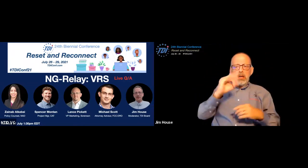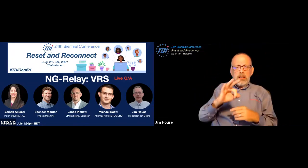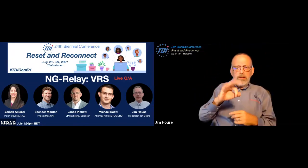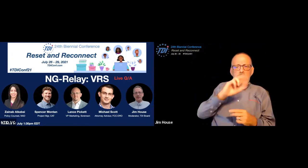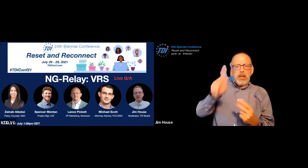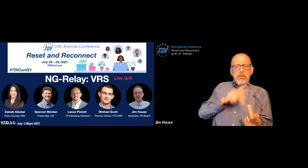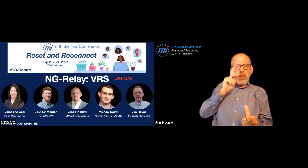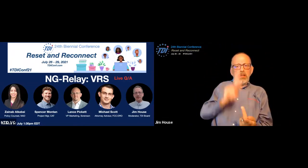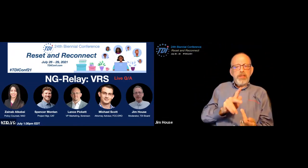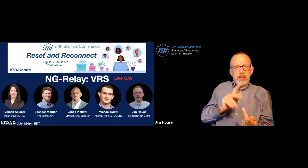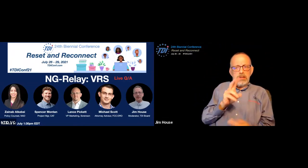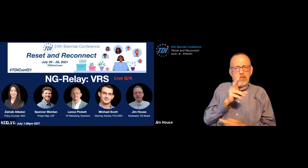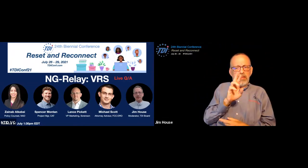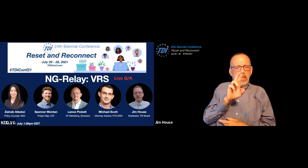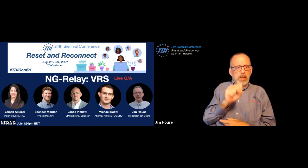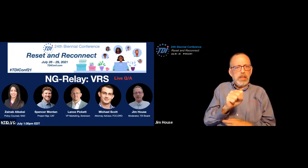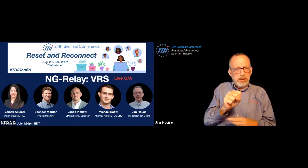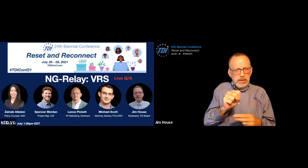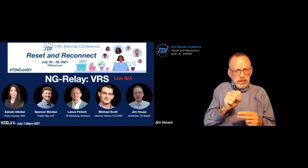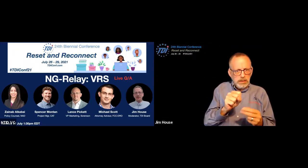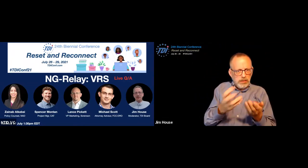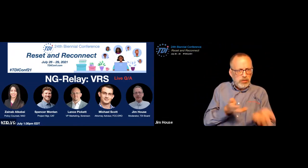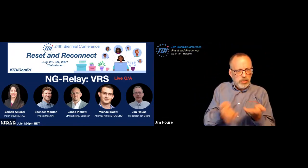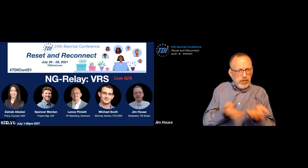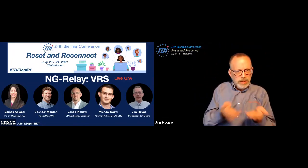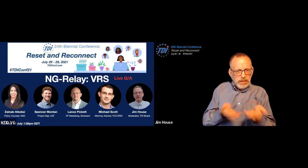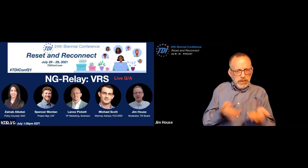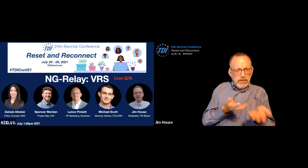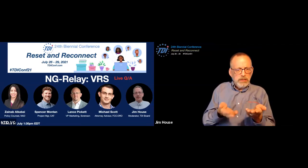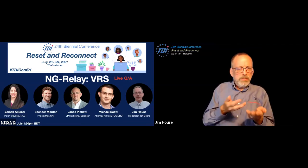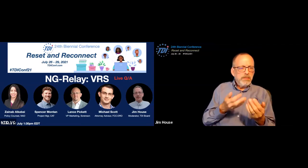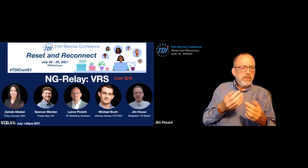your envision of the perfect VRS?